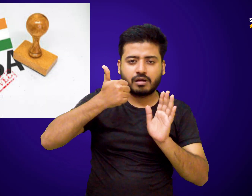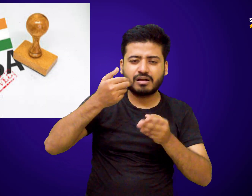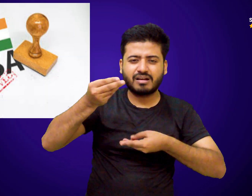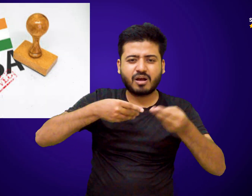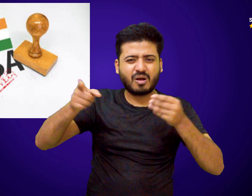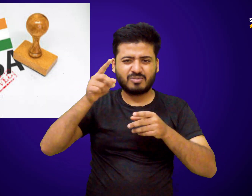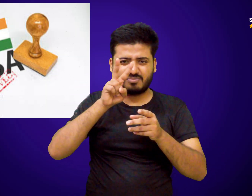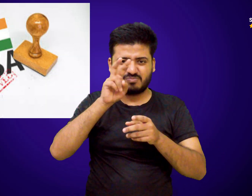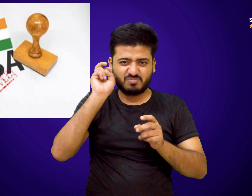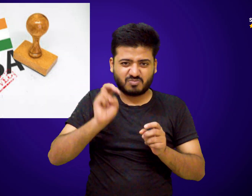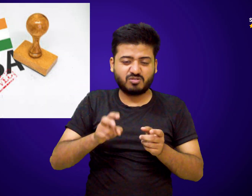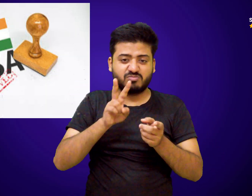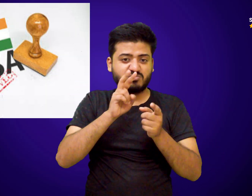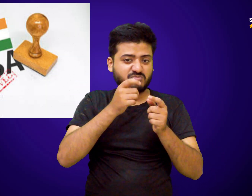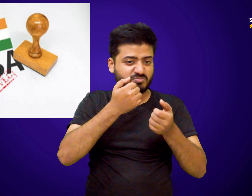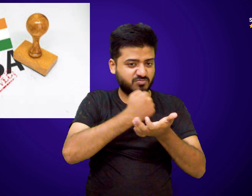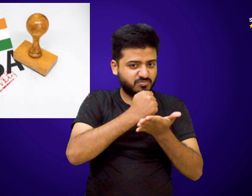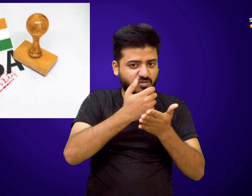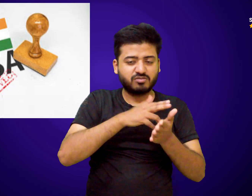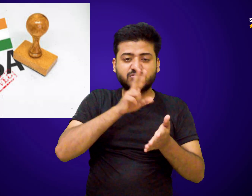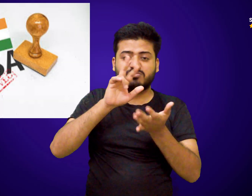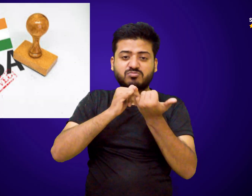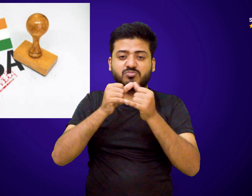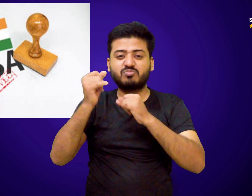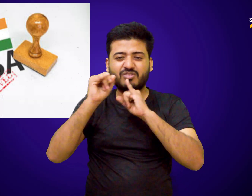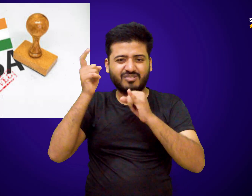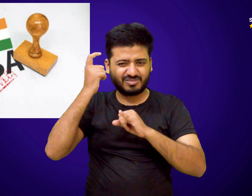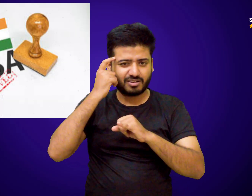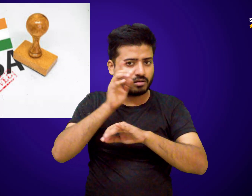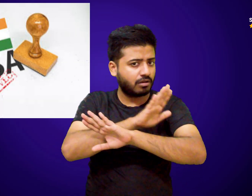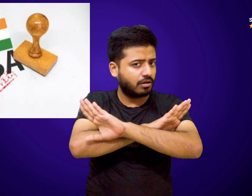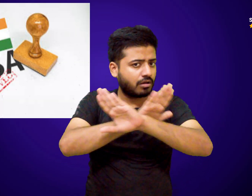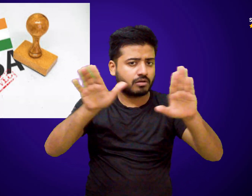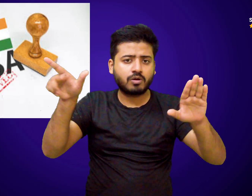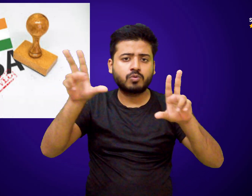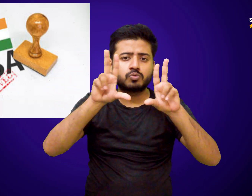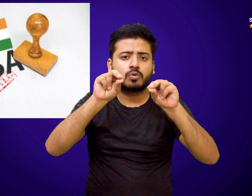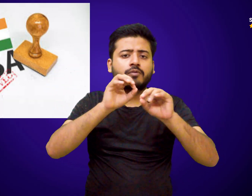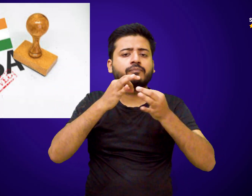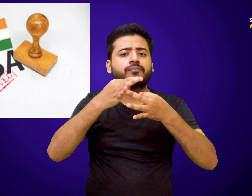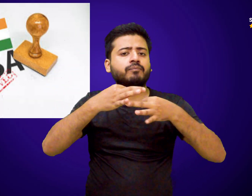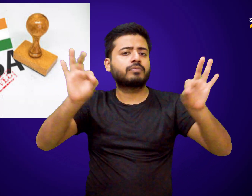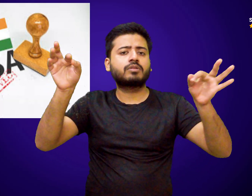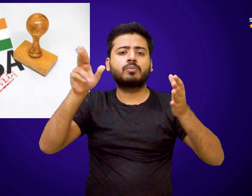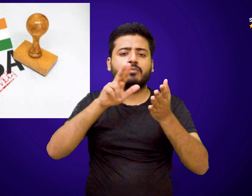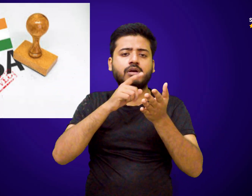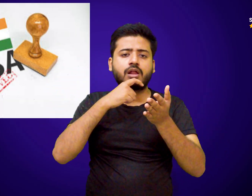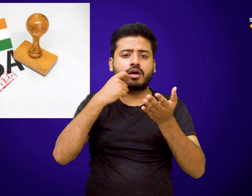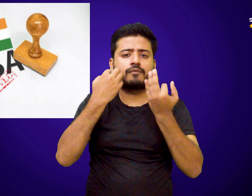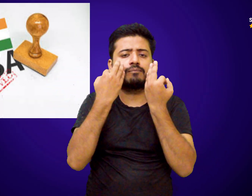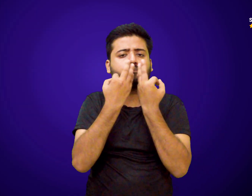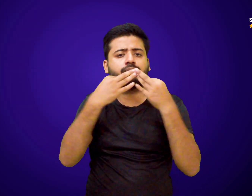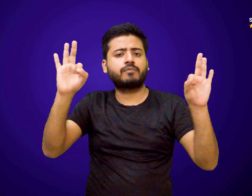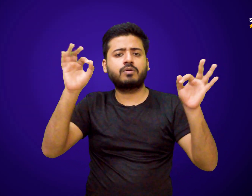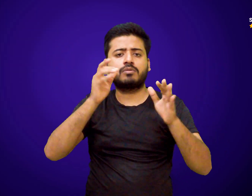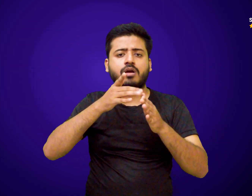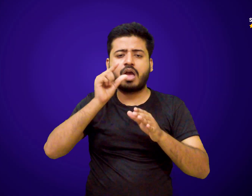Service (IFS) and the Ministry of External Affairs (MIA), members of Parliament and the Union Council of